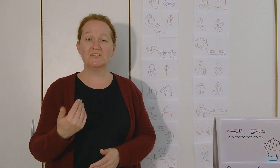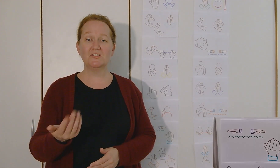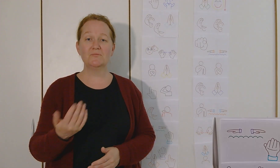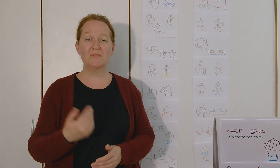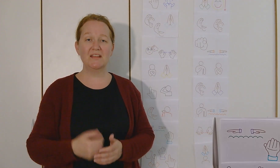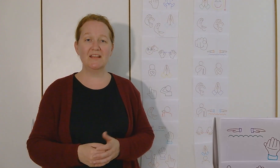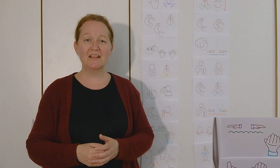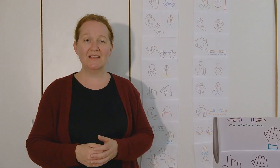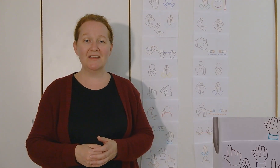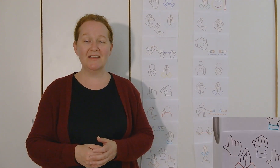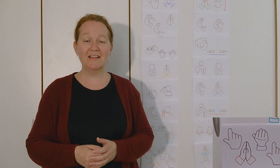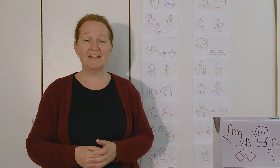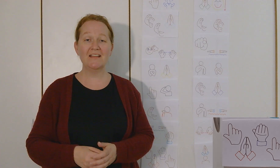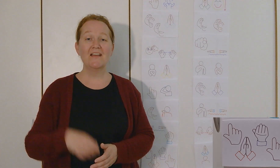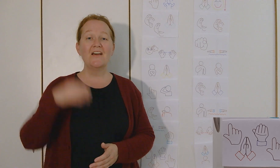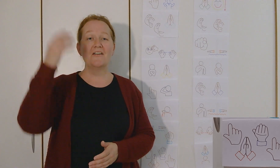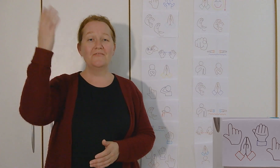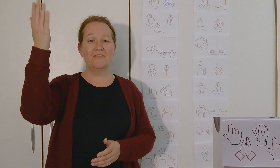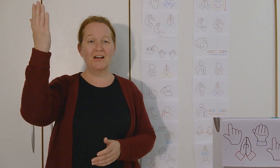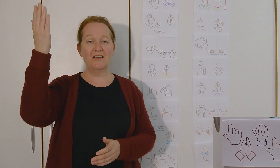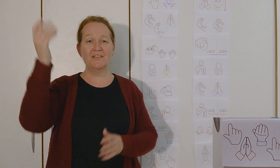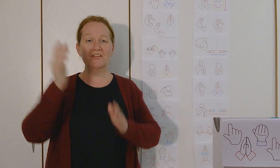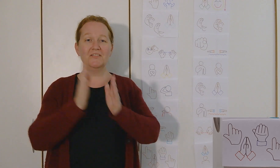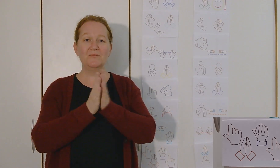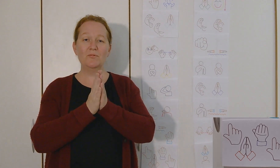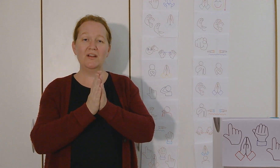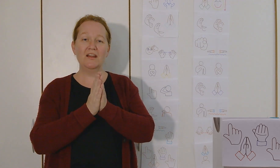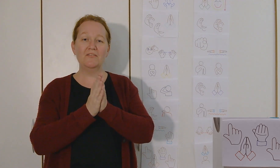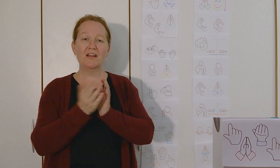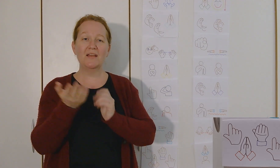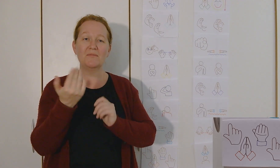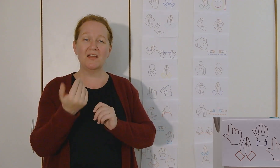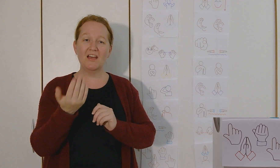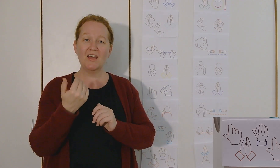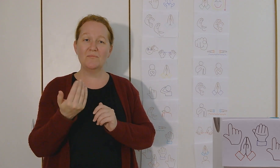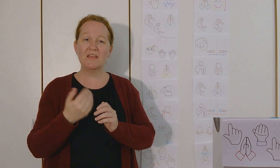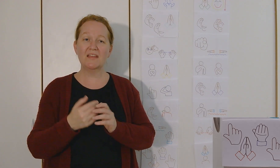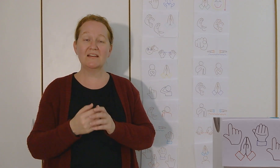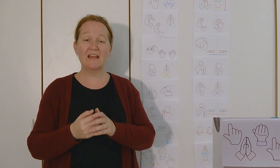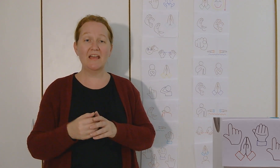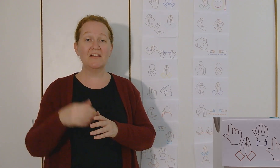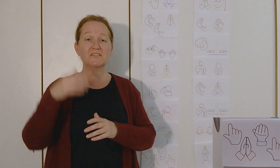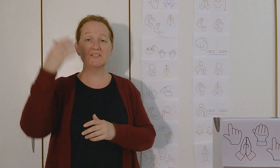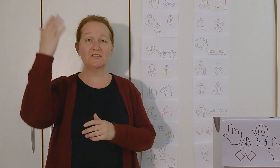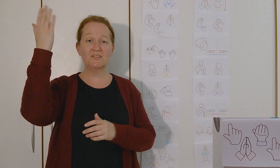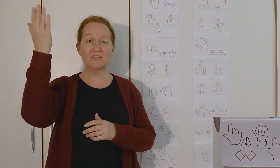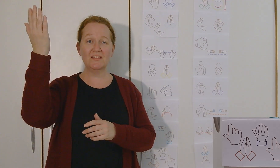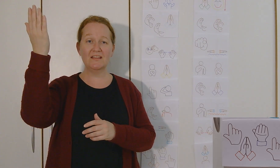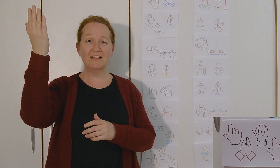to me. Father, in prayer I'm coming now to